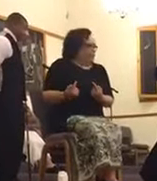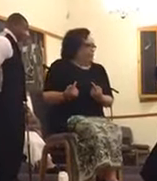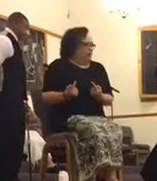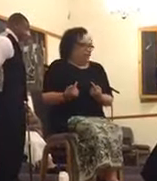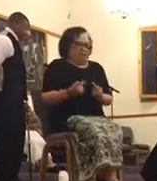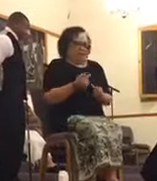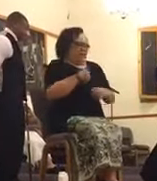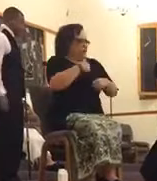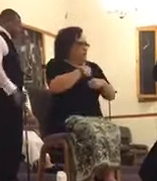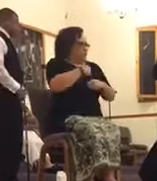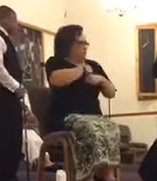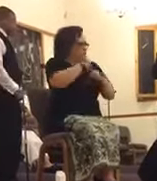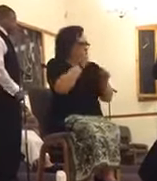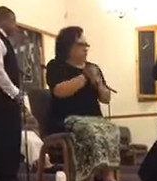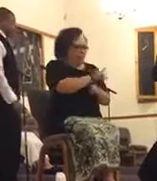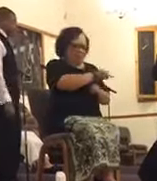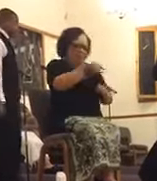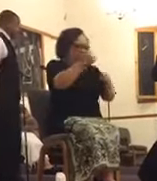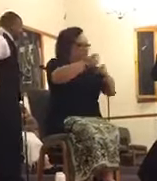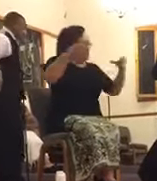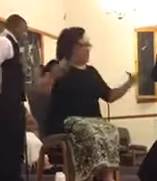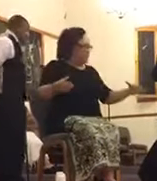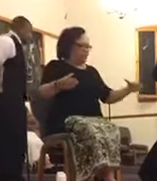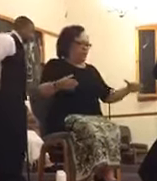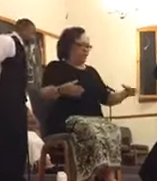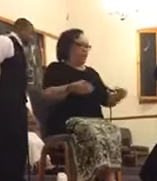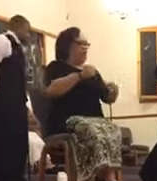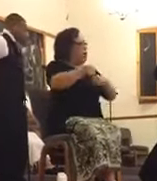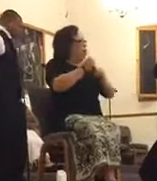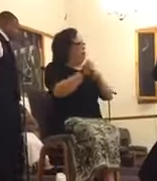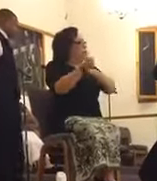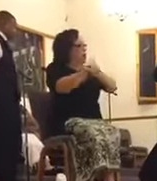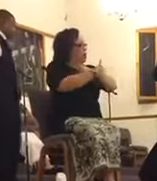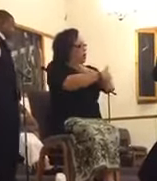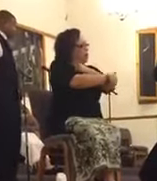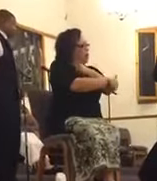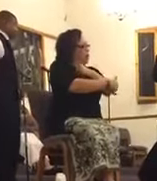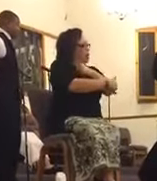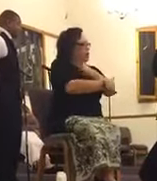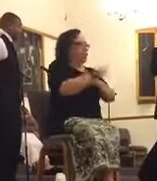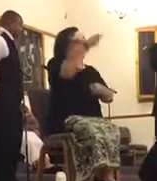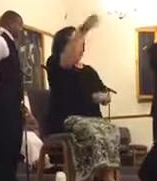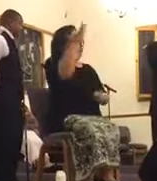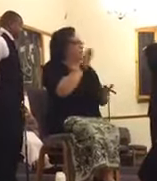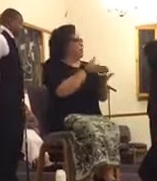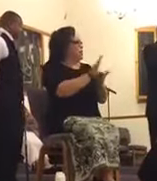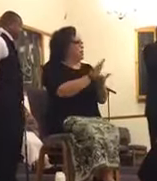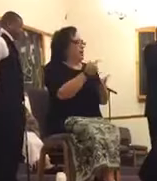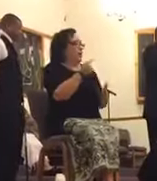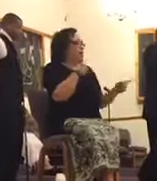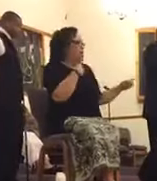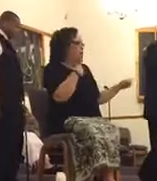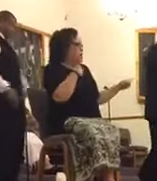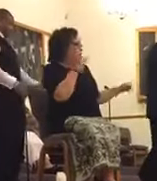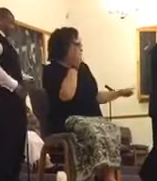these stones be made bread? Is it God our right? But I